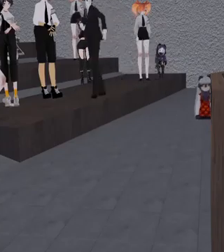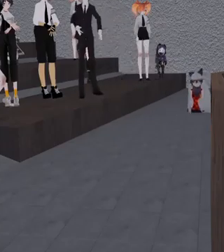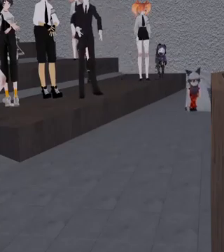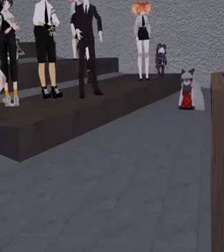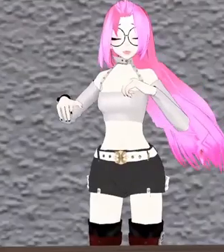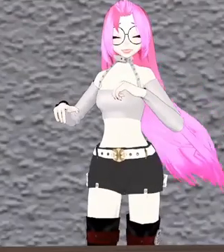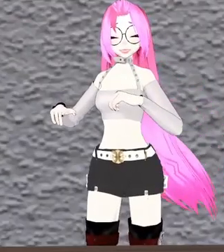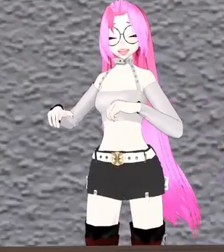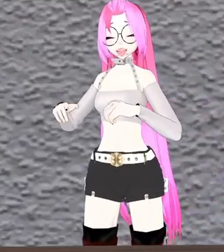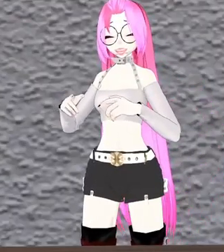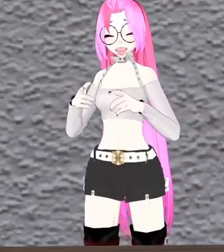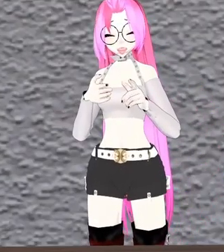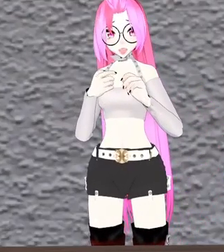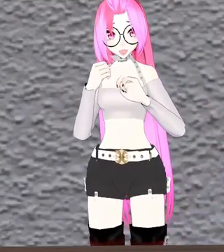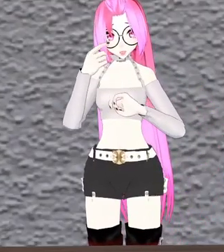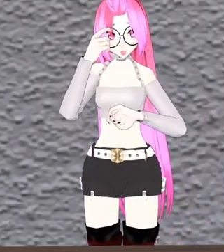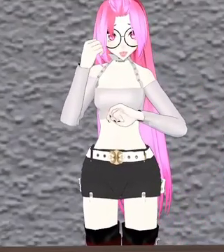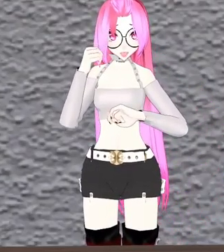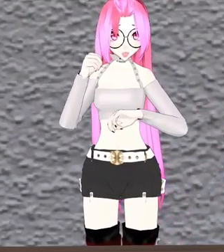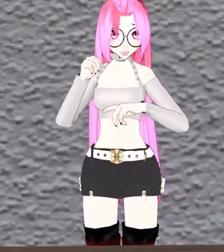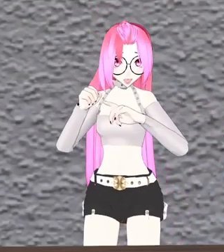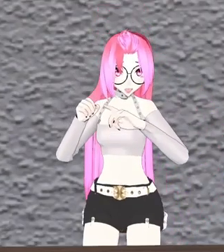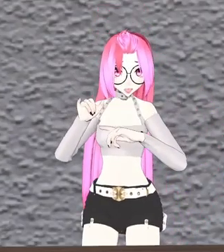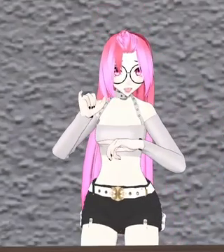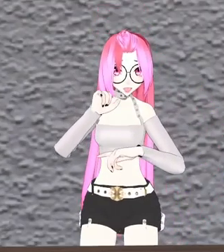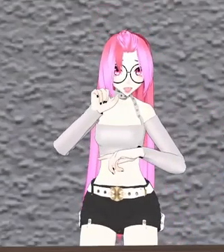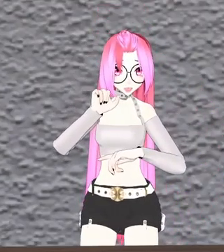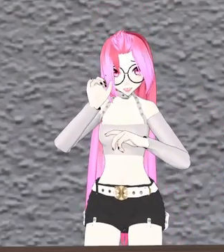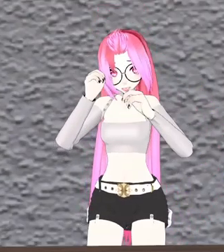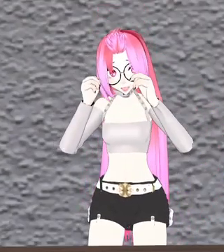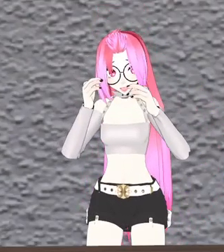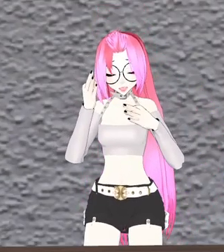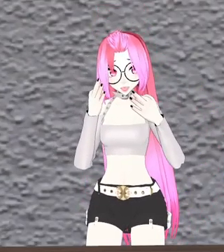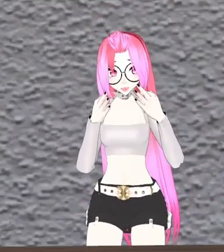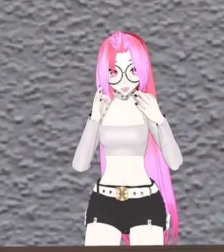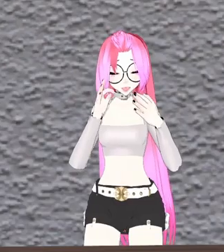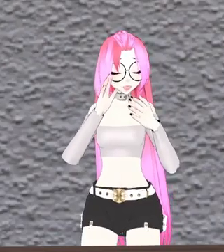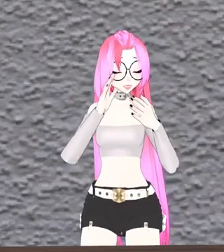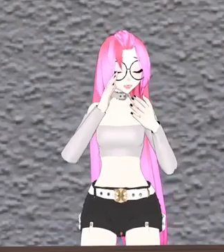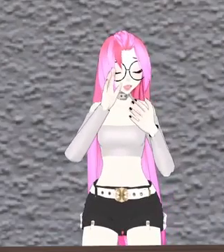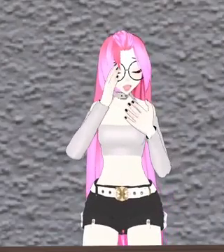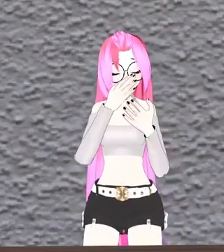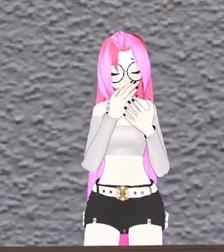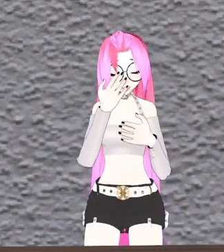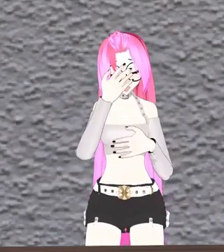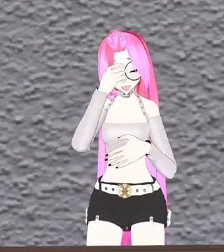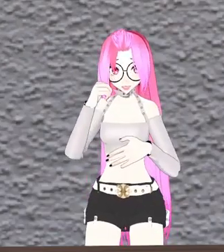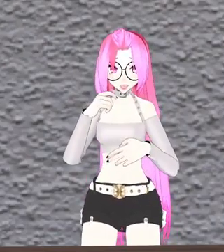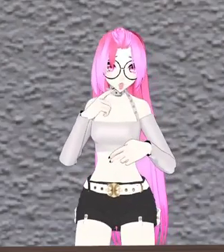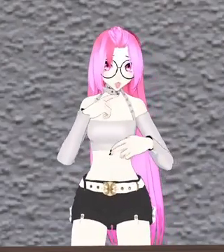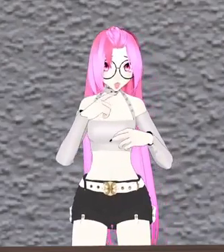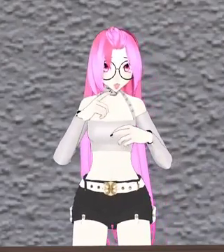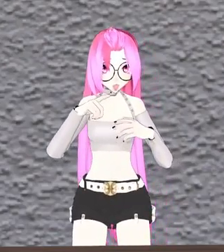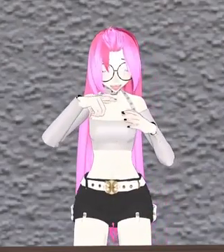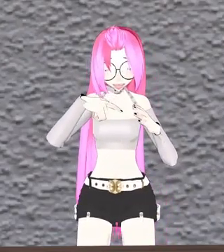Okay. I'll do it quick because I taught this in a previous lesson and I don't want to sound like a broken